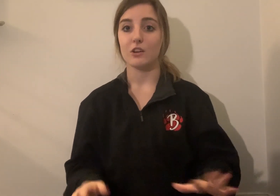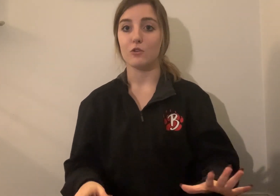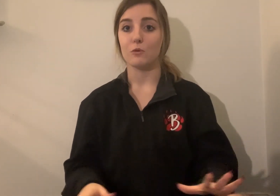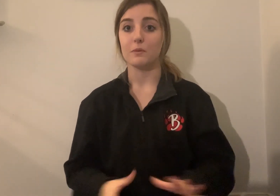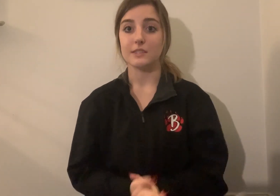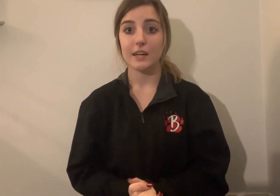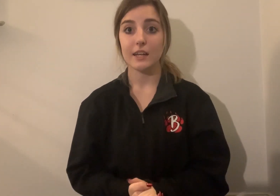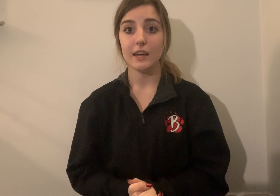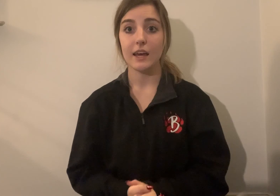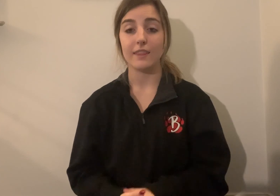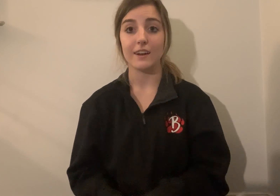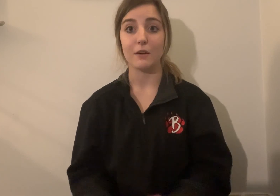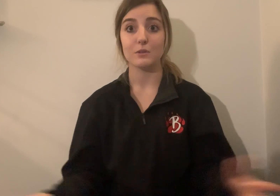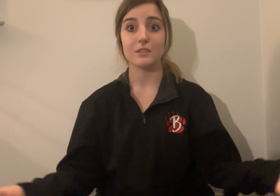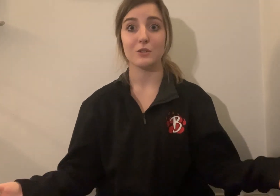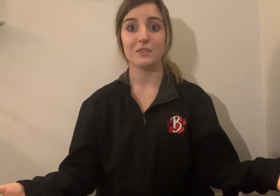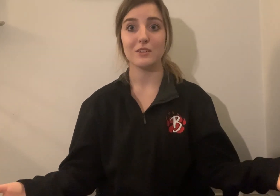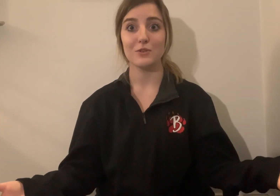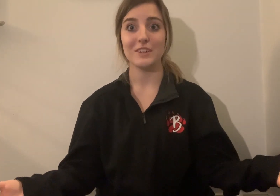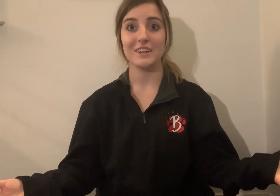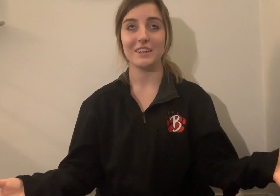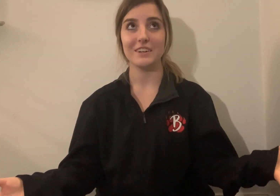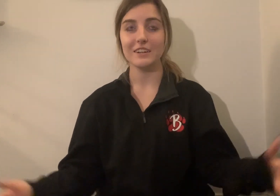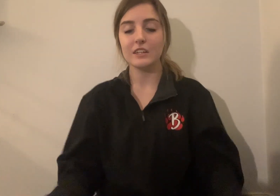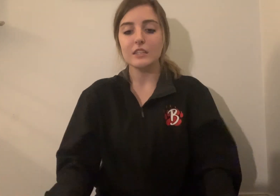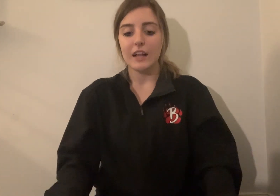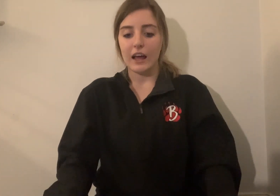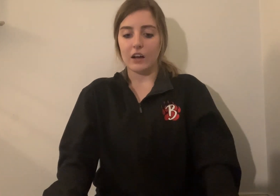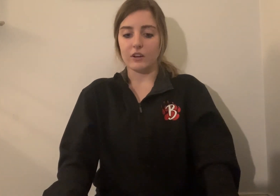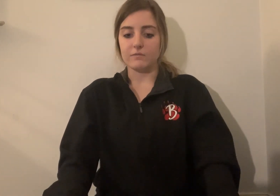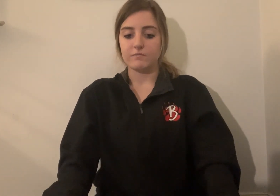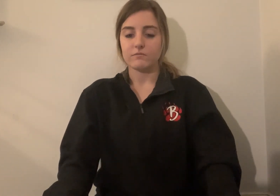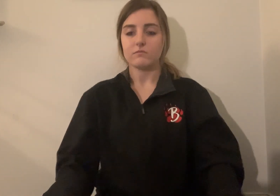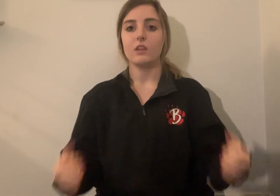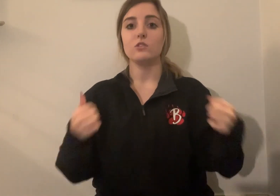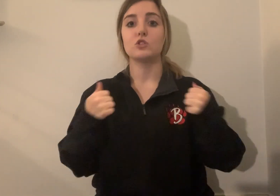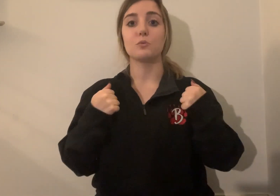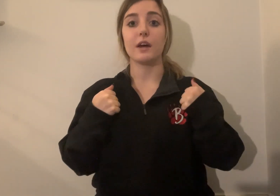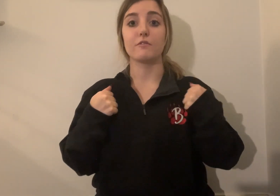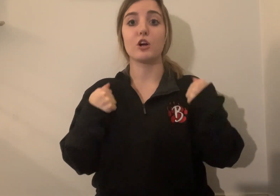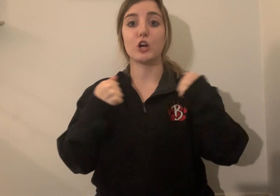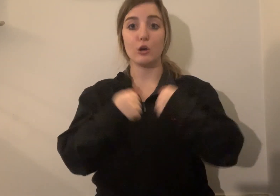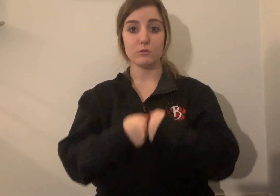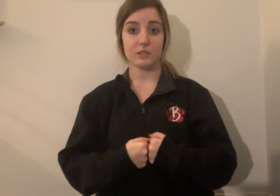will be done, and then I will see you in the new year. All right. So we have coat,